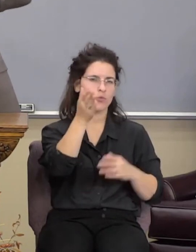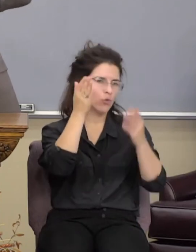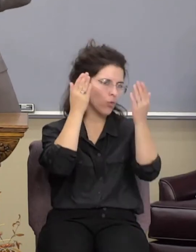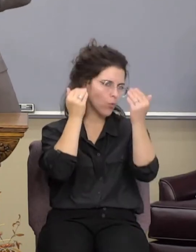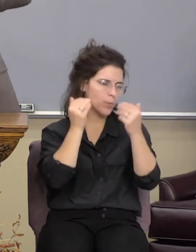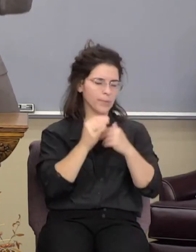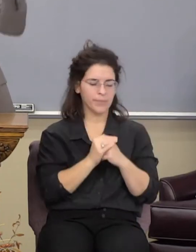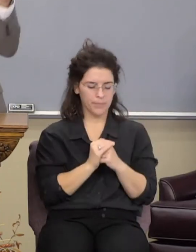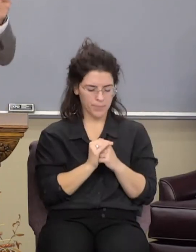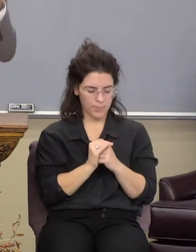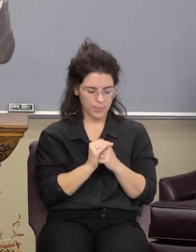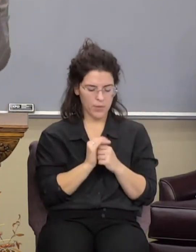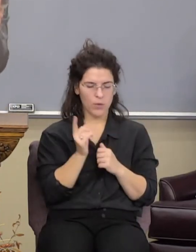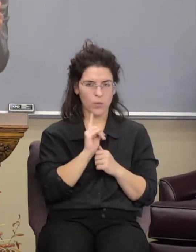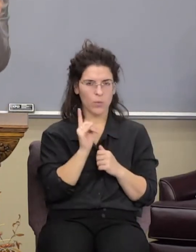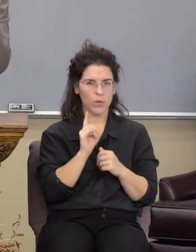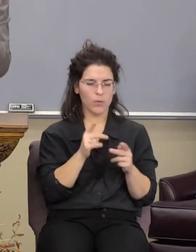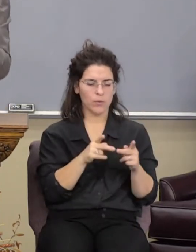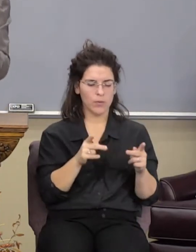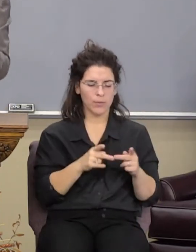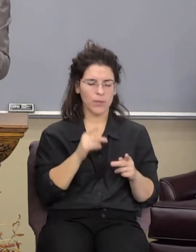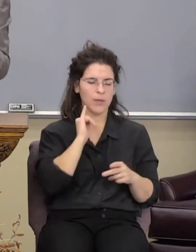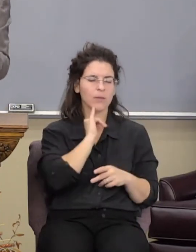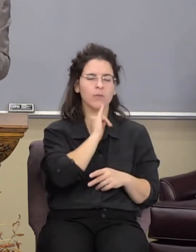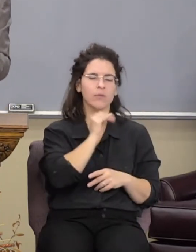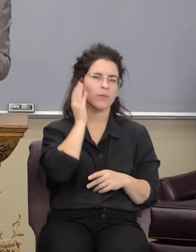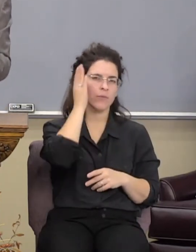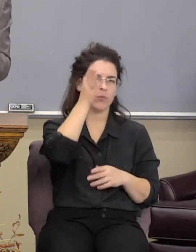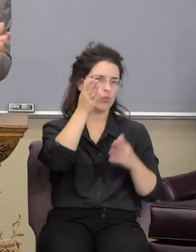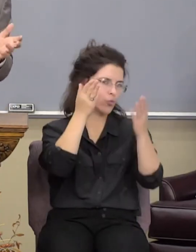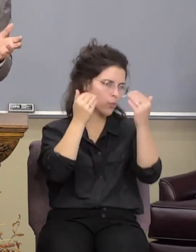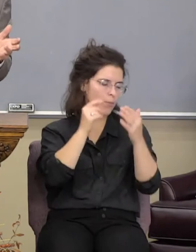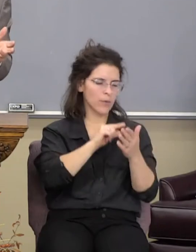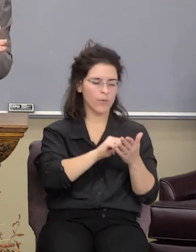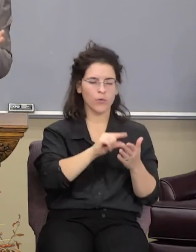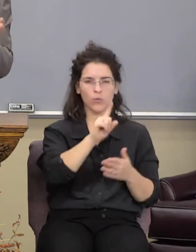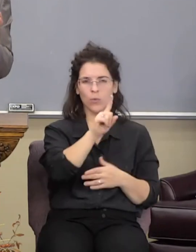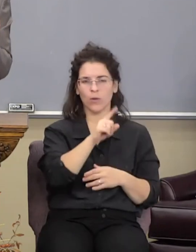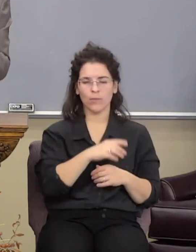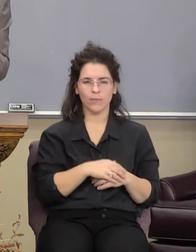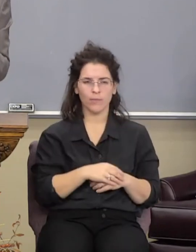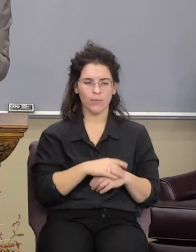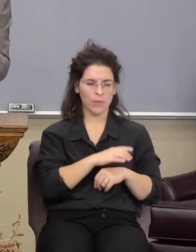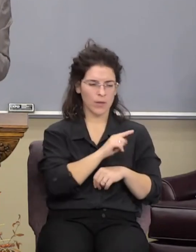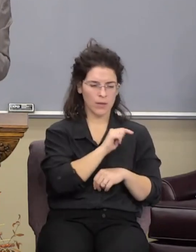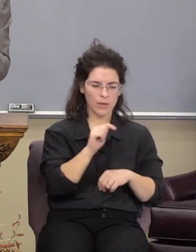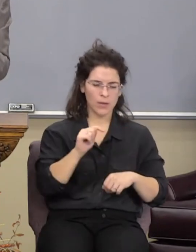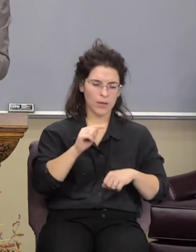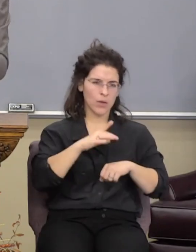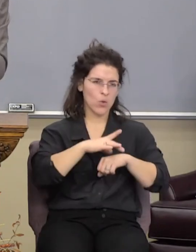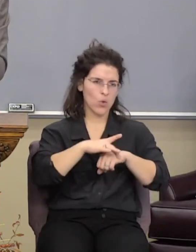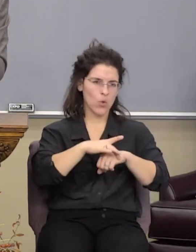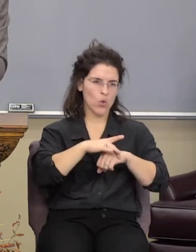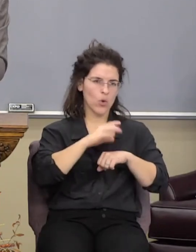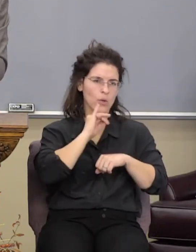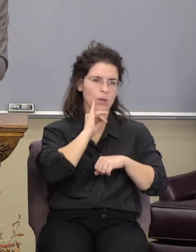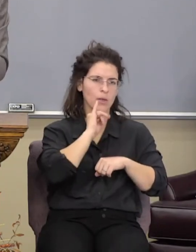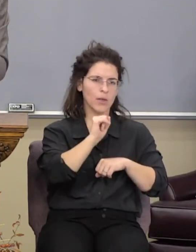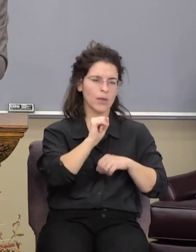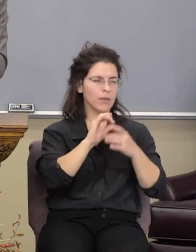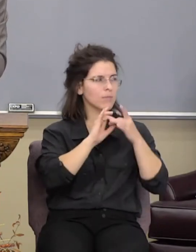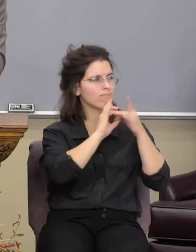hope. Where is the place of Israel's future hope? Verse 1, the earth is the